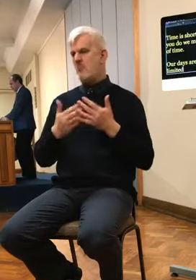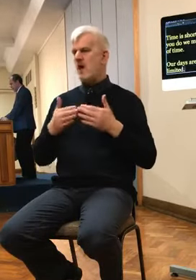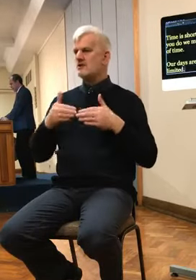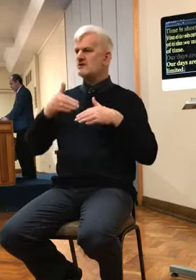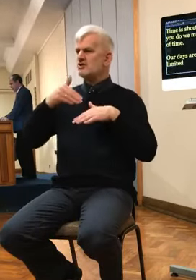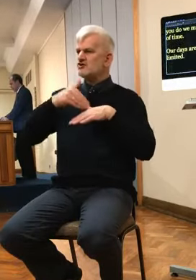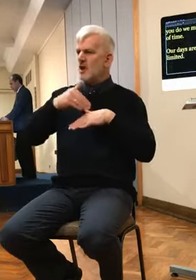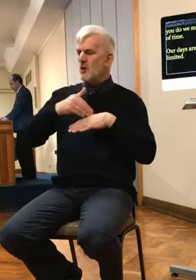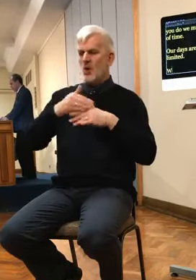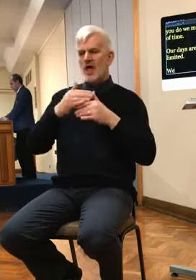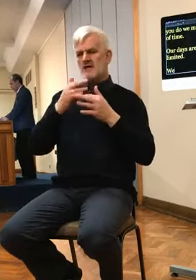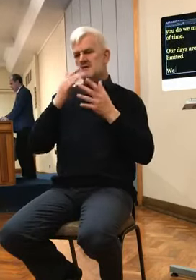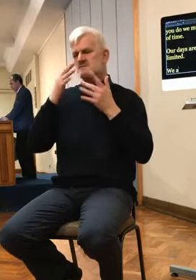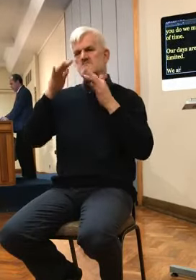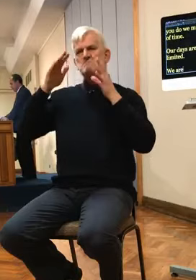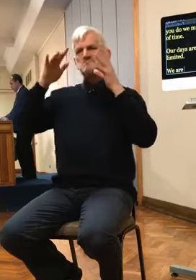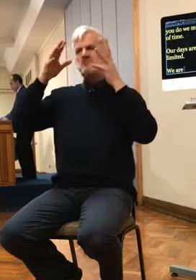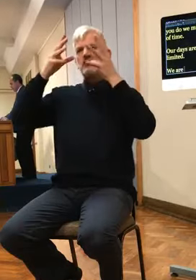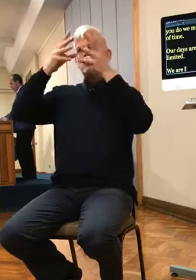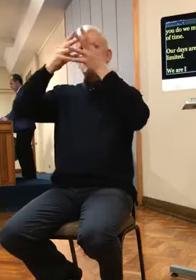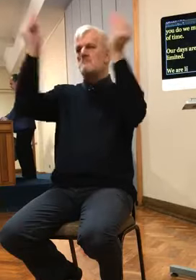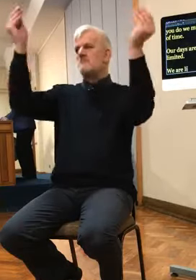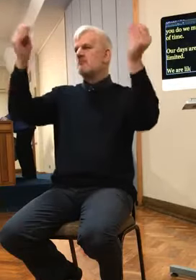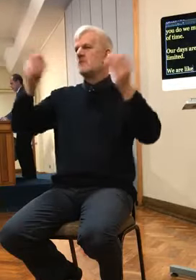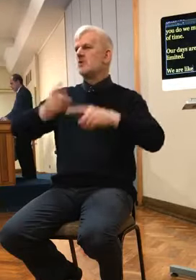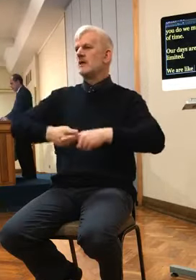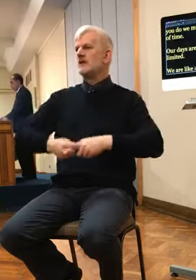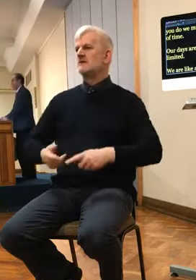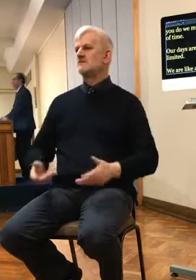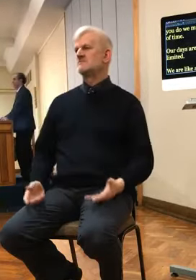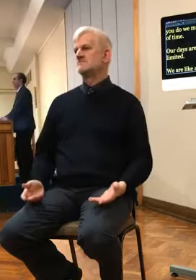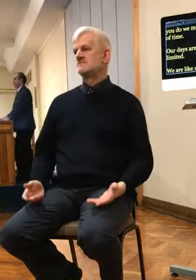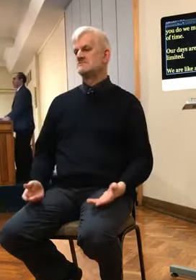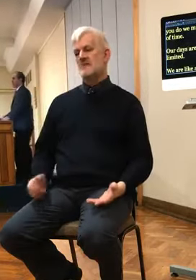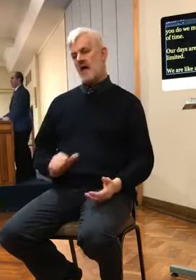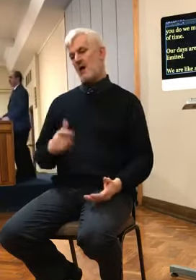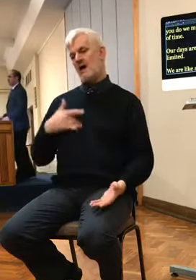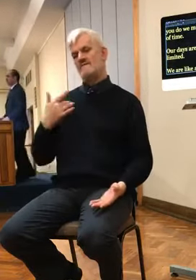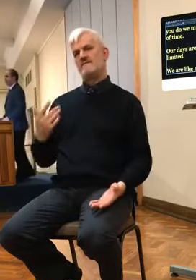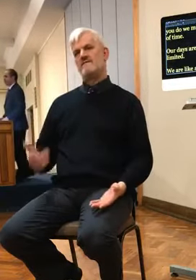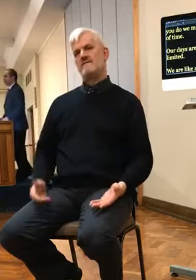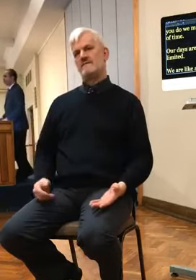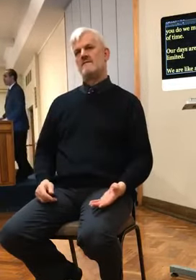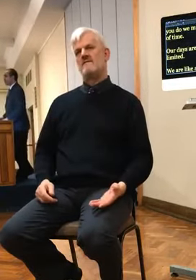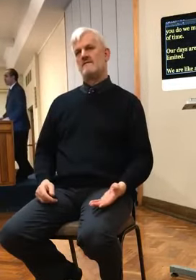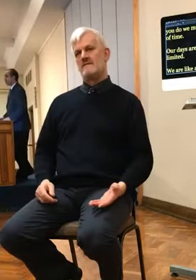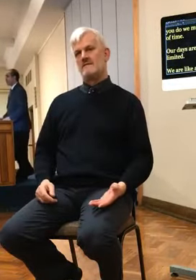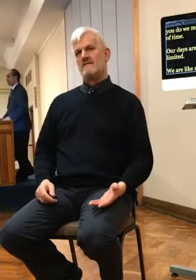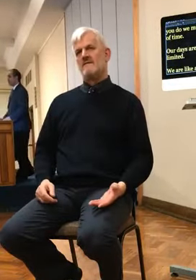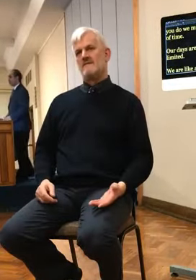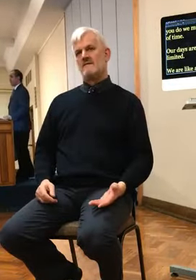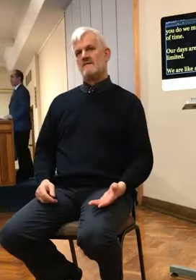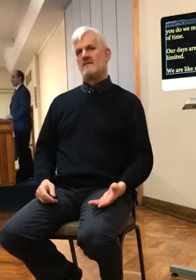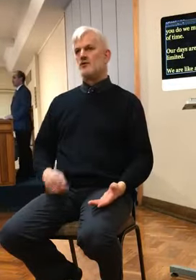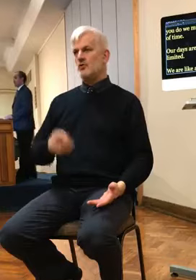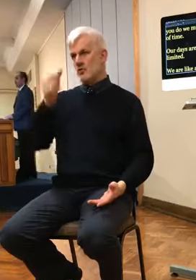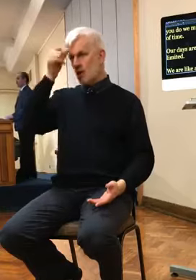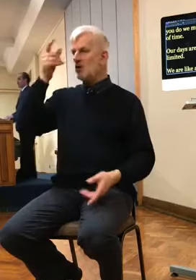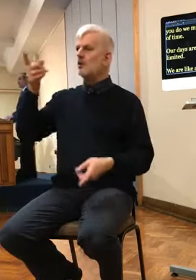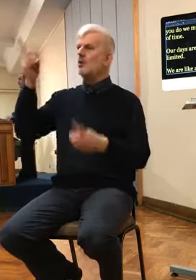a puff of smoke, a cloud that soon passes. God gave birth to time, you know